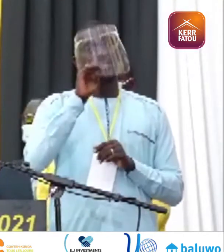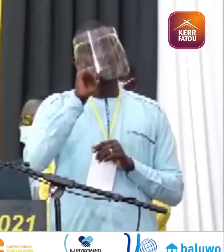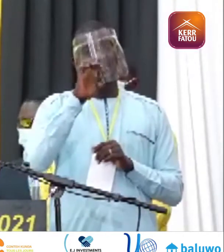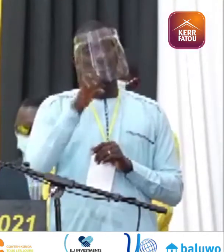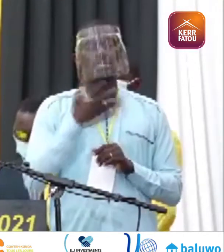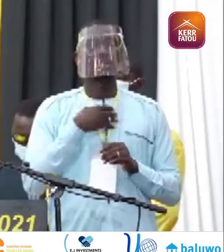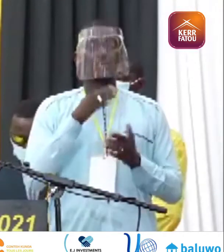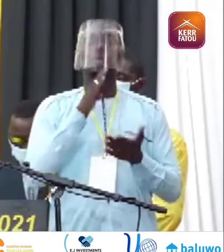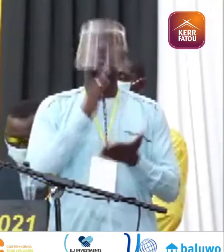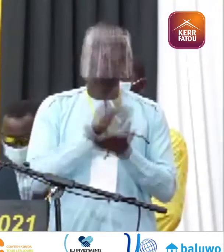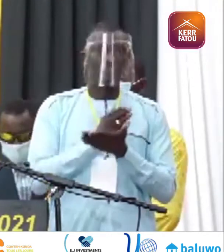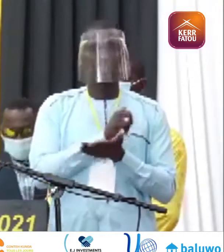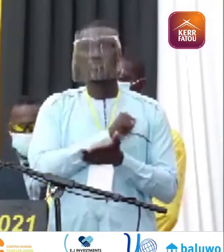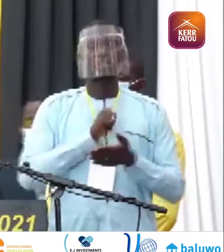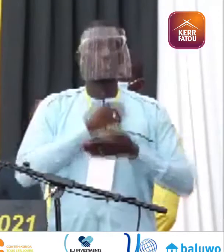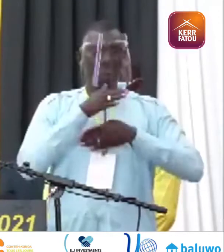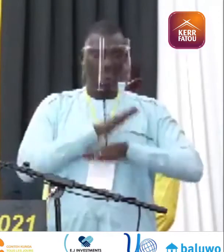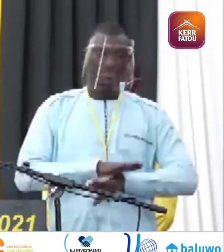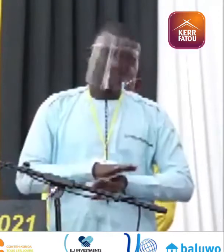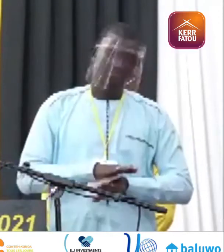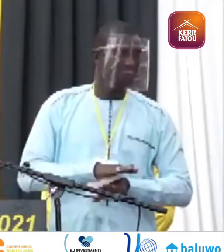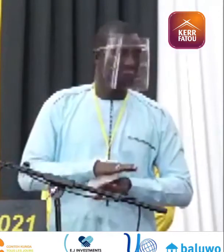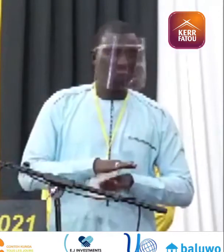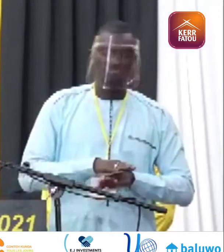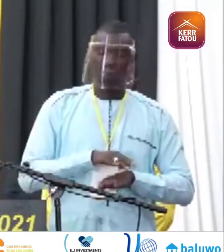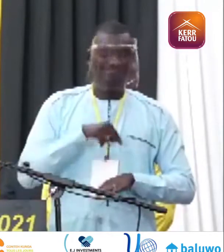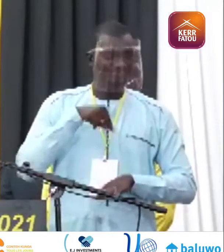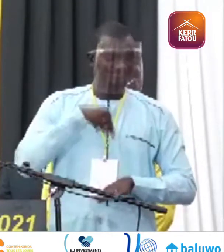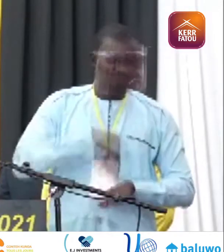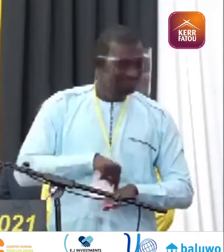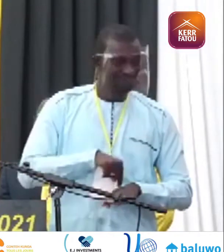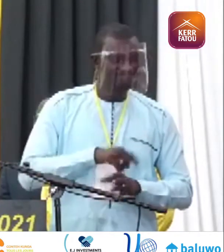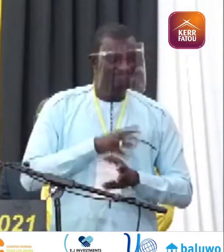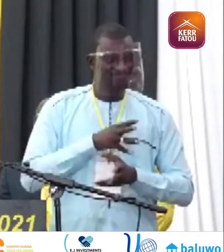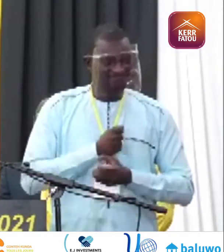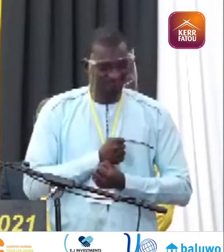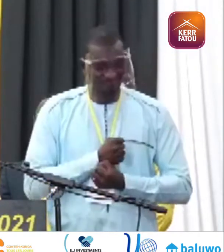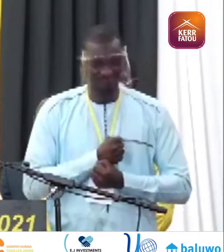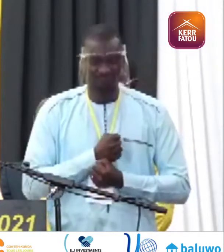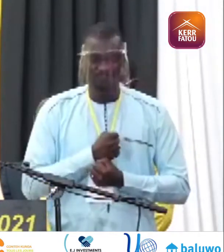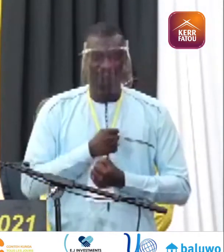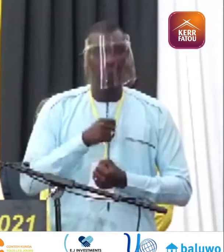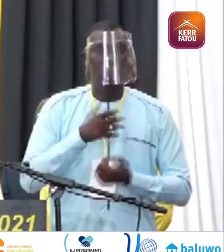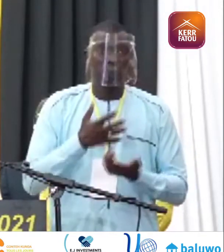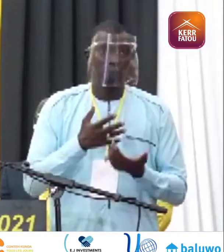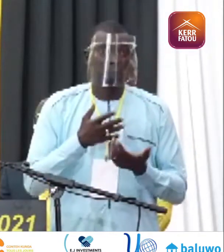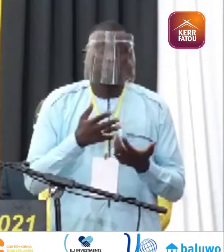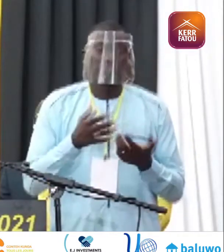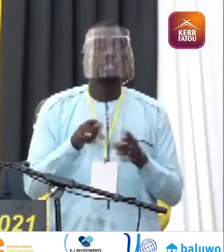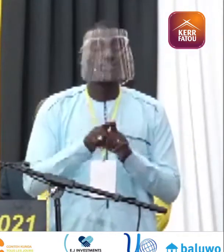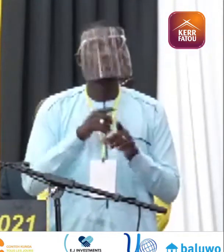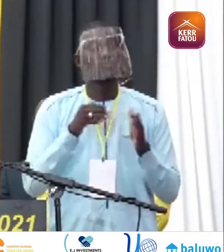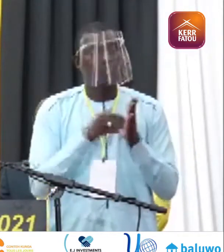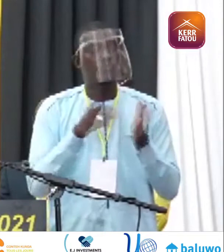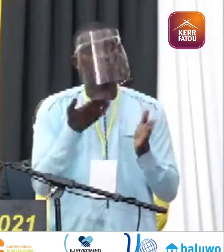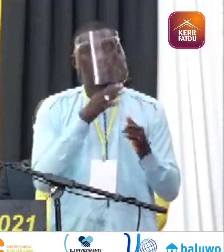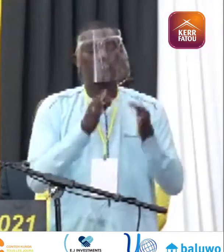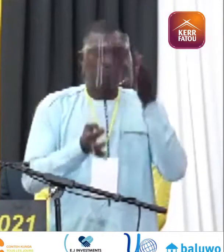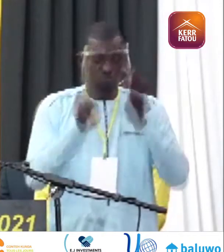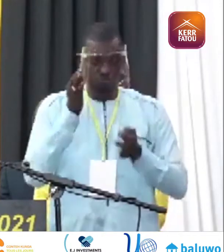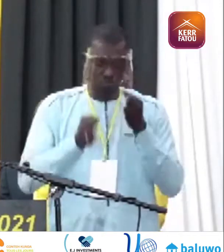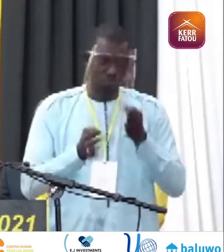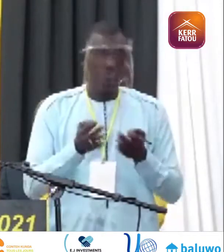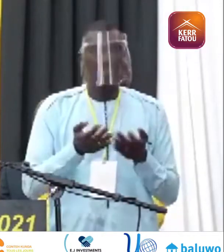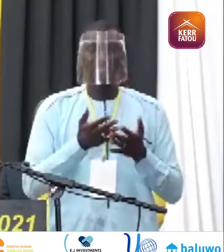the IEC has chosen, to our disappointment, to engage in food dragging and forcing us to go to court. It's a